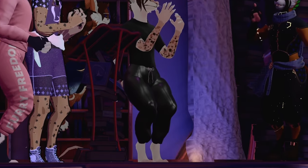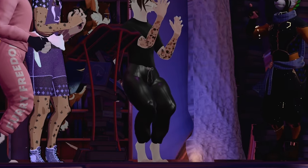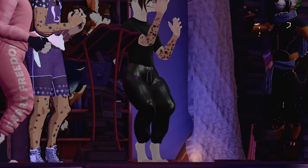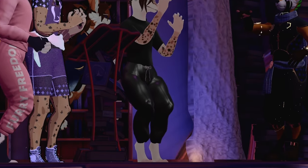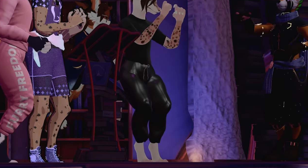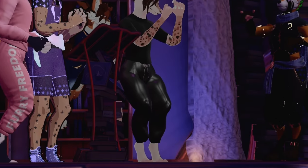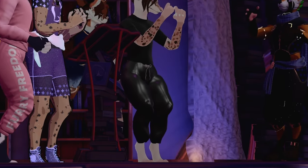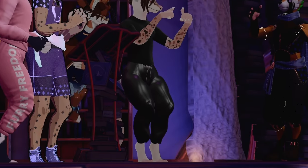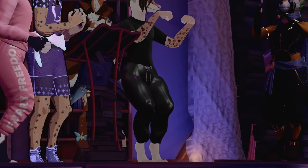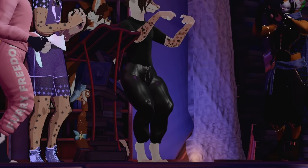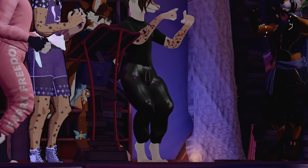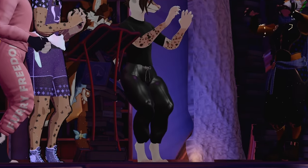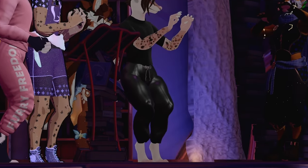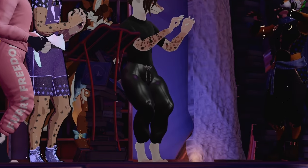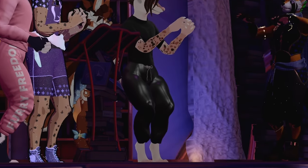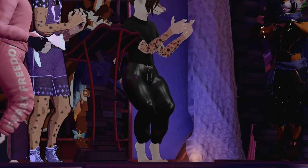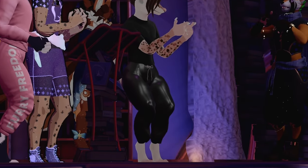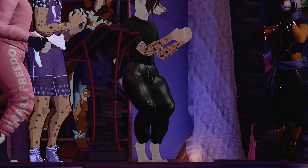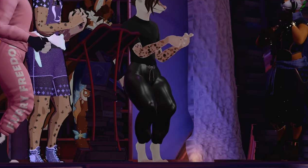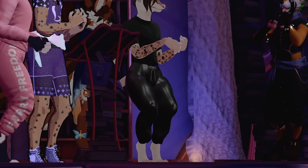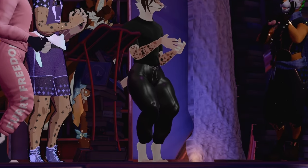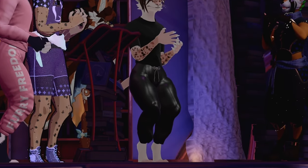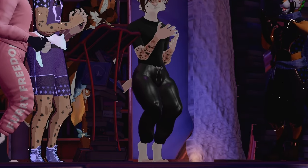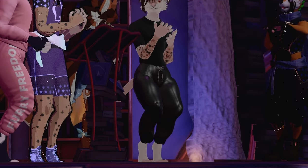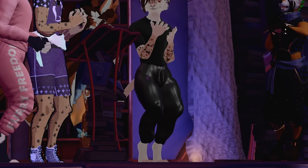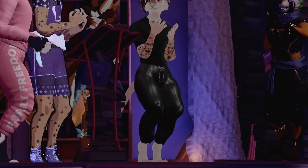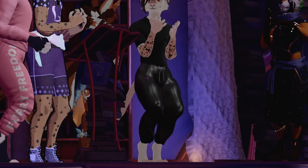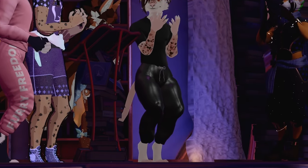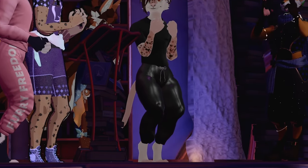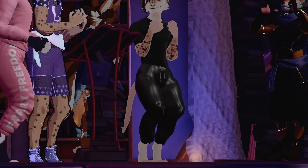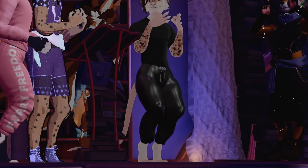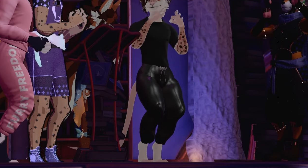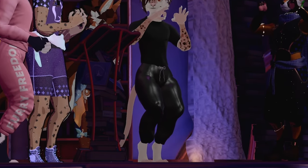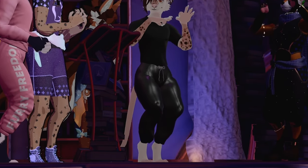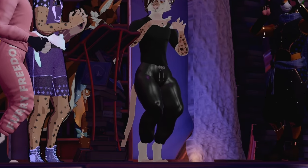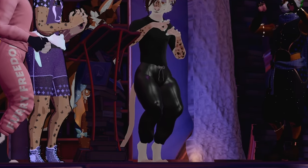Do you want to explain about how we use...